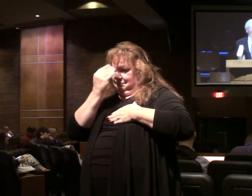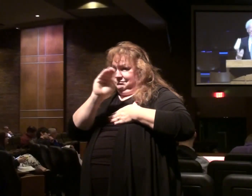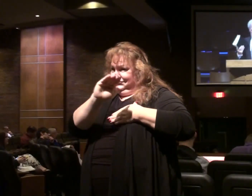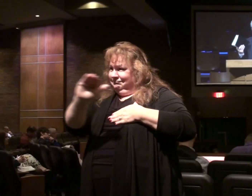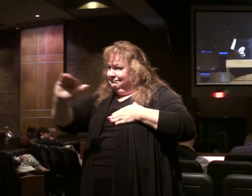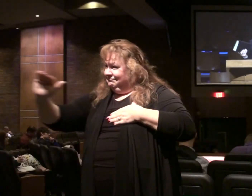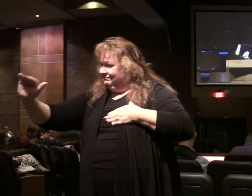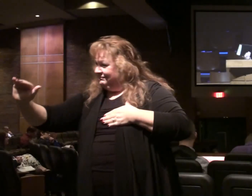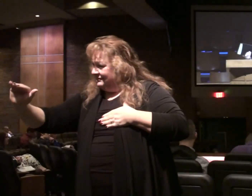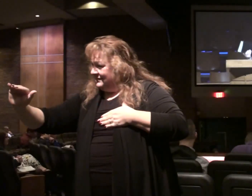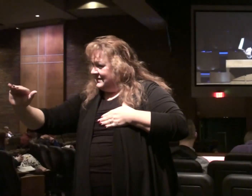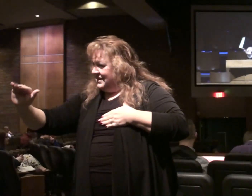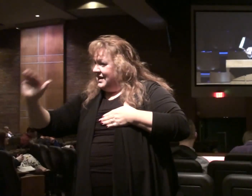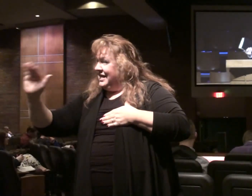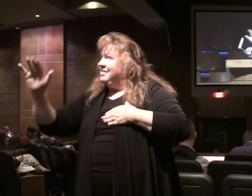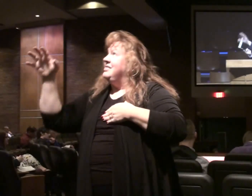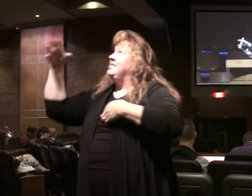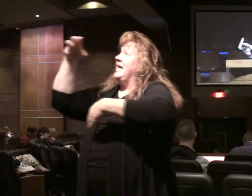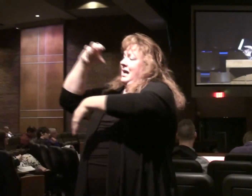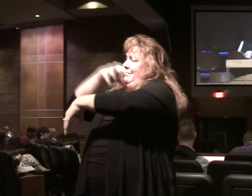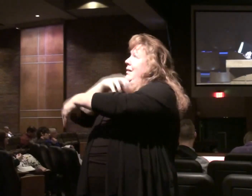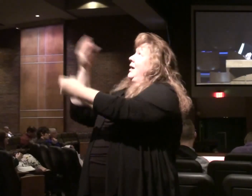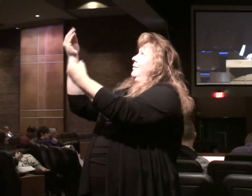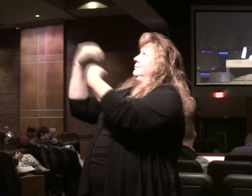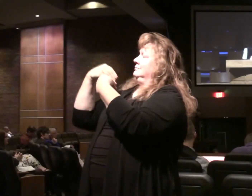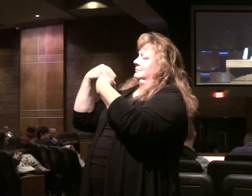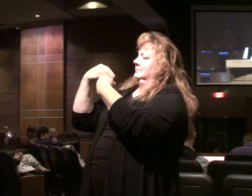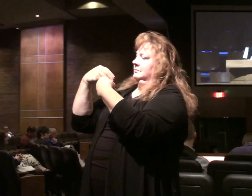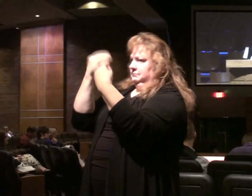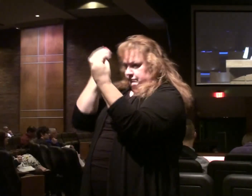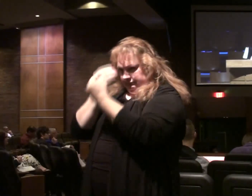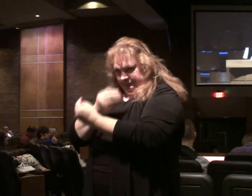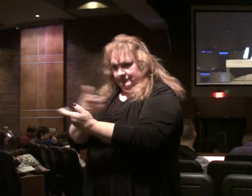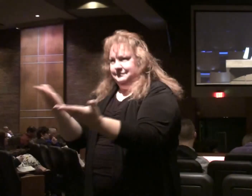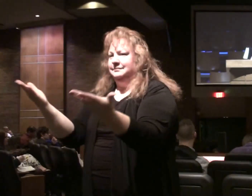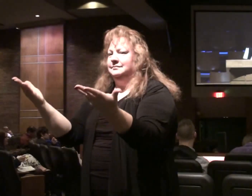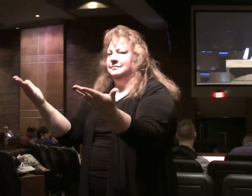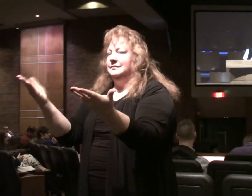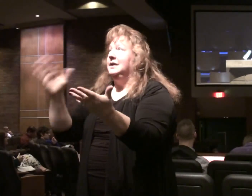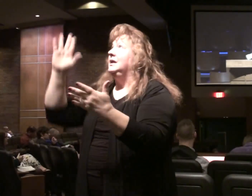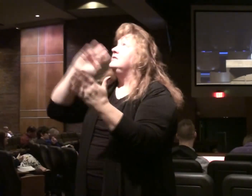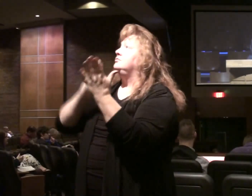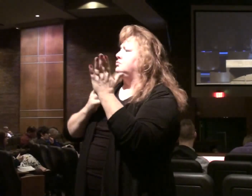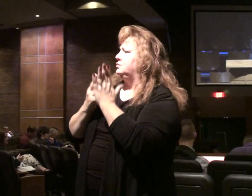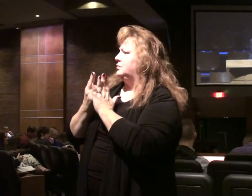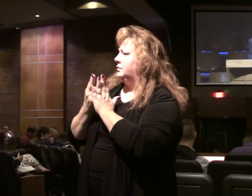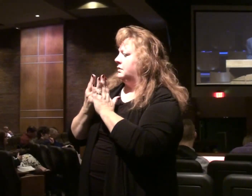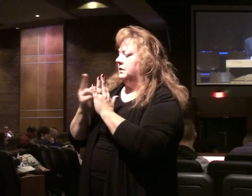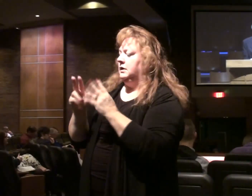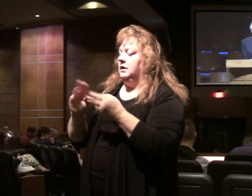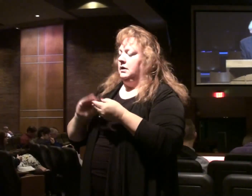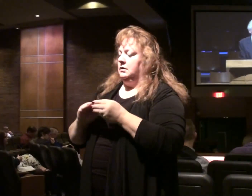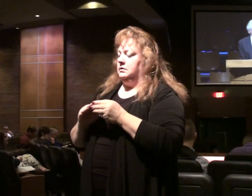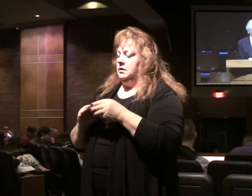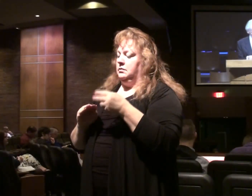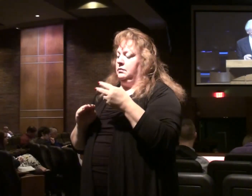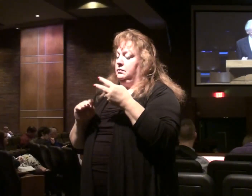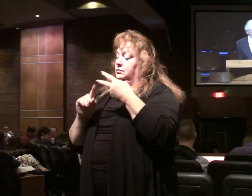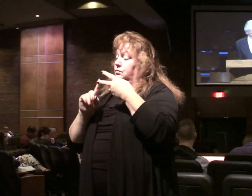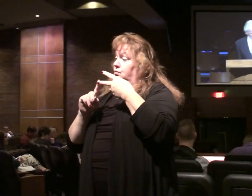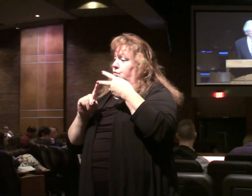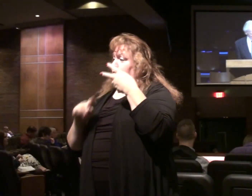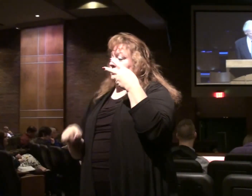So he can be the enabling power, and we give forth the word. And so we come to the second main